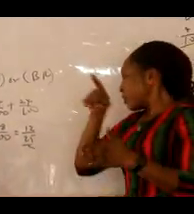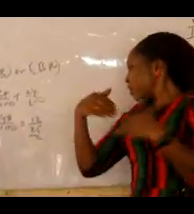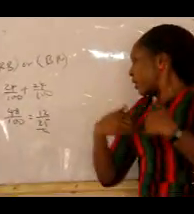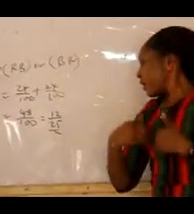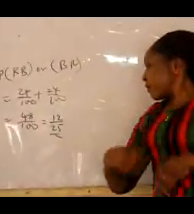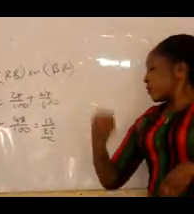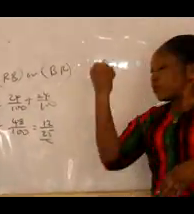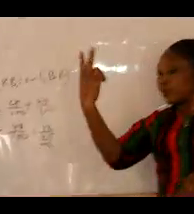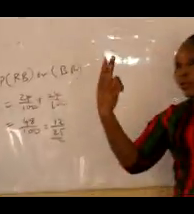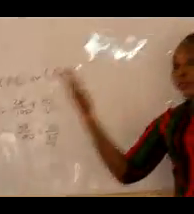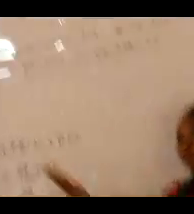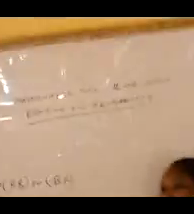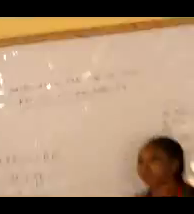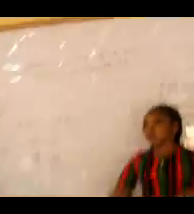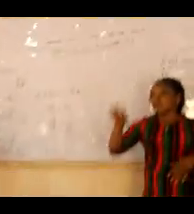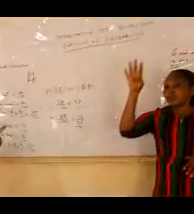is it.